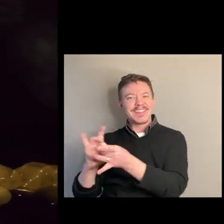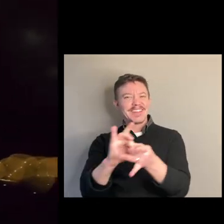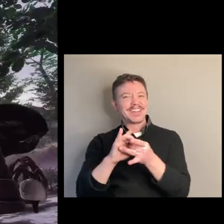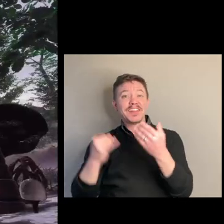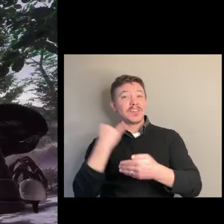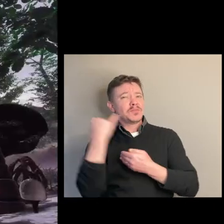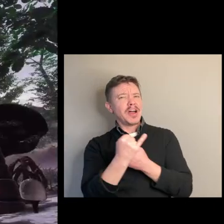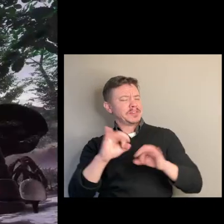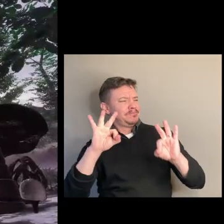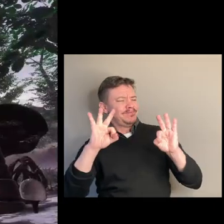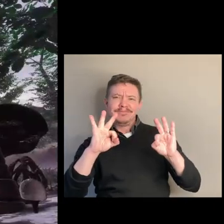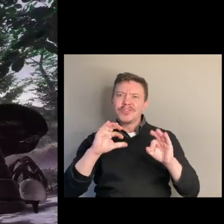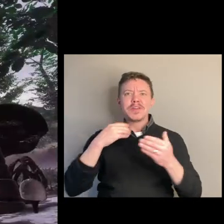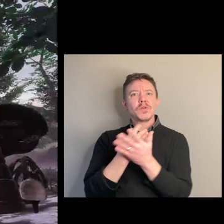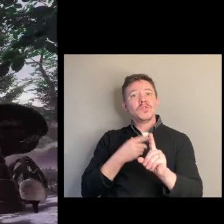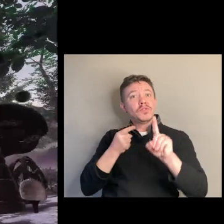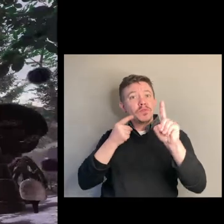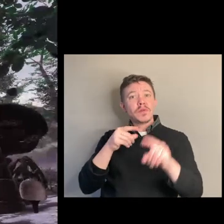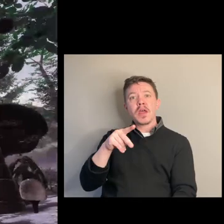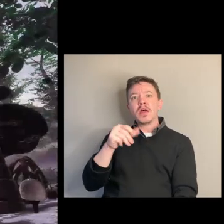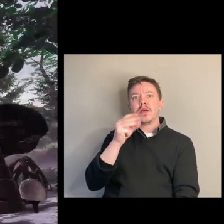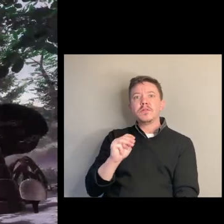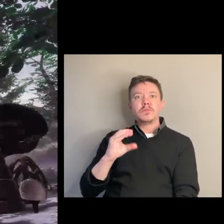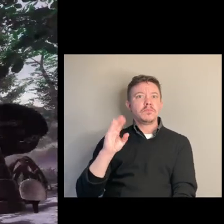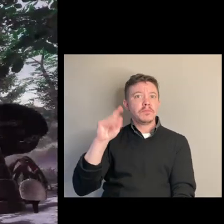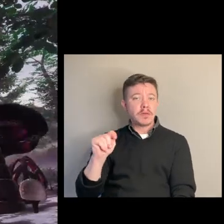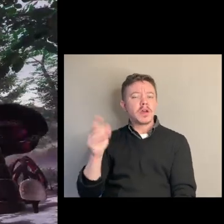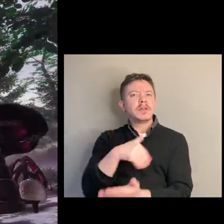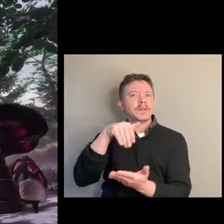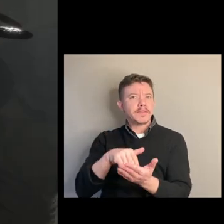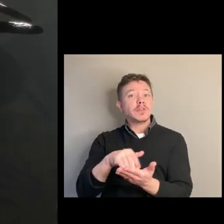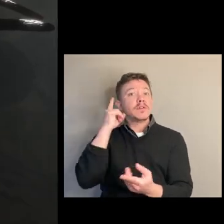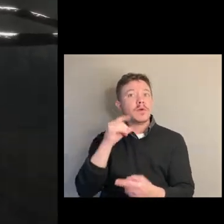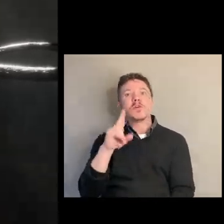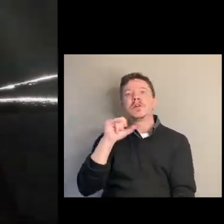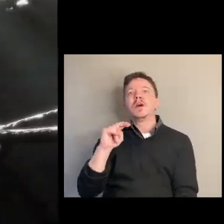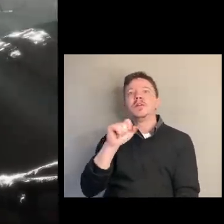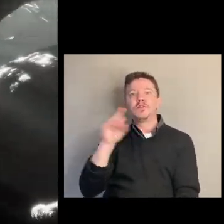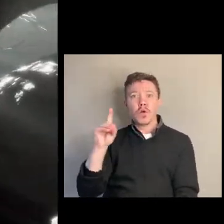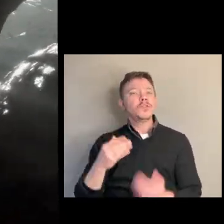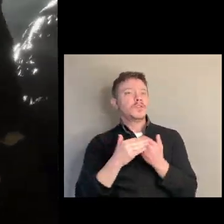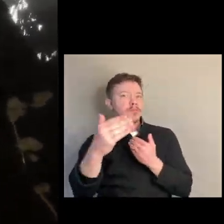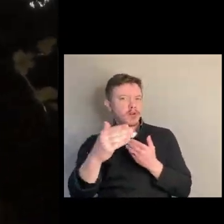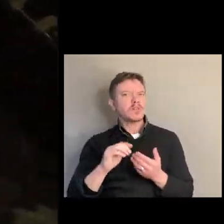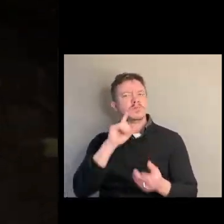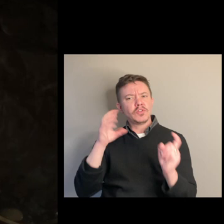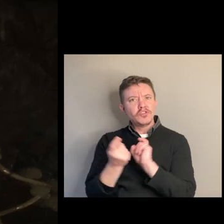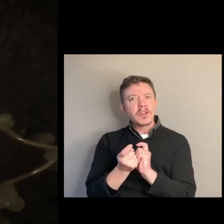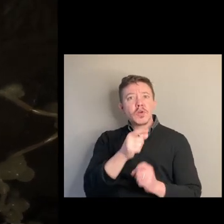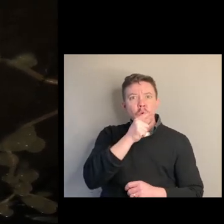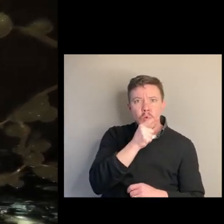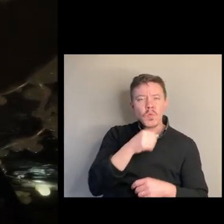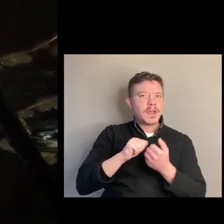This project is a perfect embodiment of our new mission at PAMCUT, Center for an Untold Tomorrow, to change for whom, by whom,